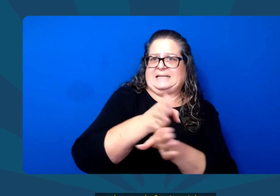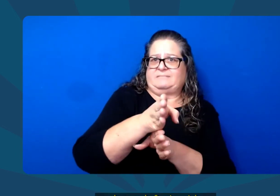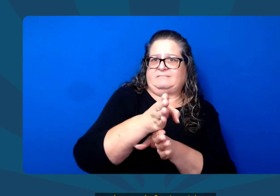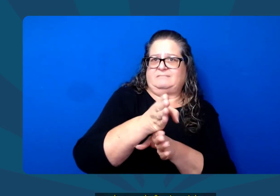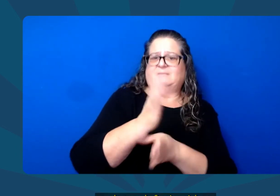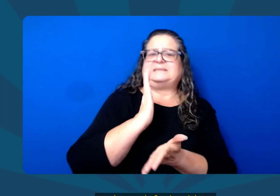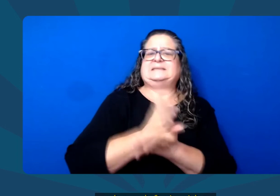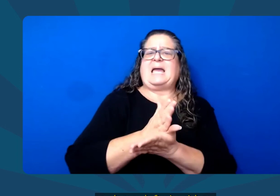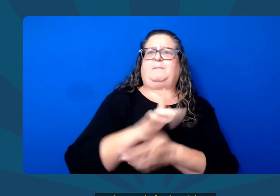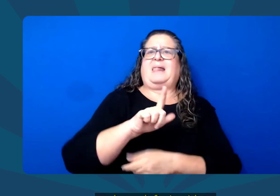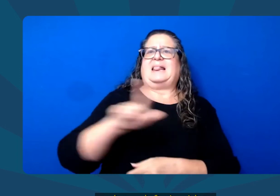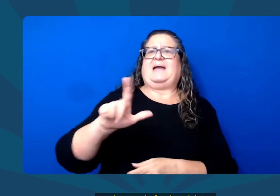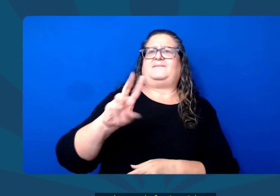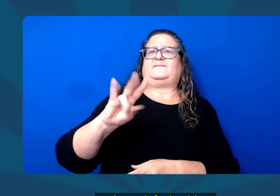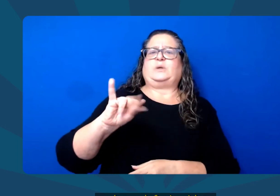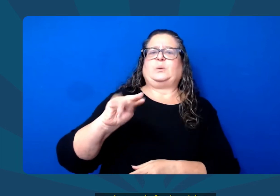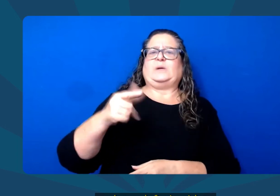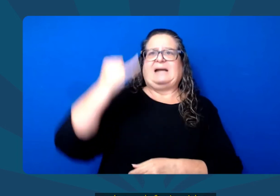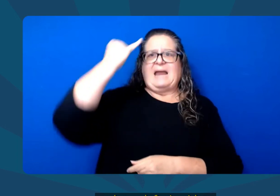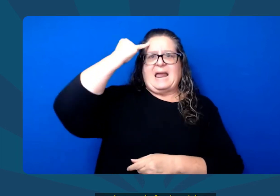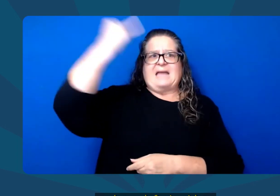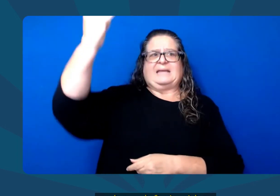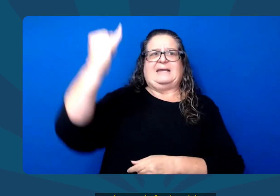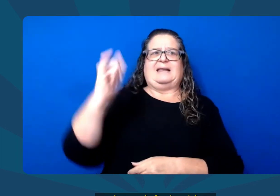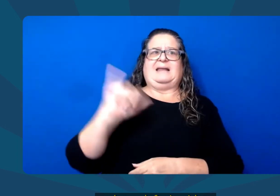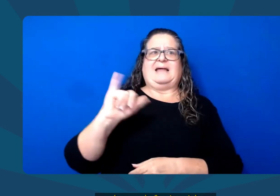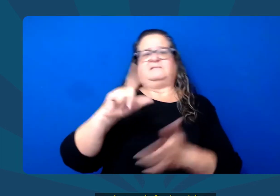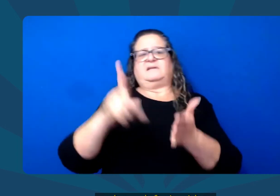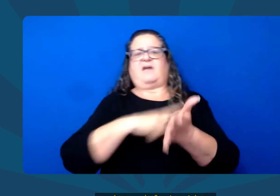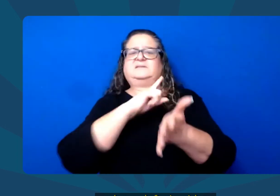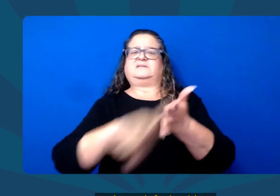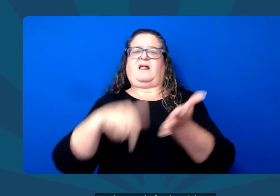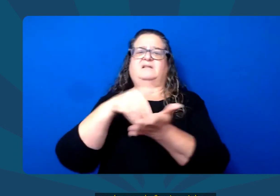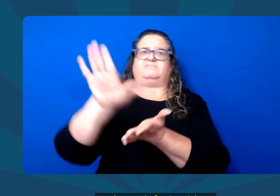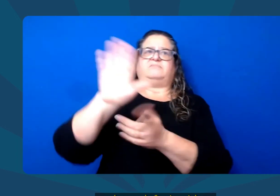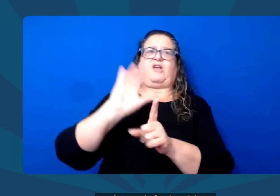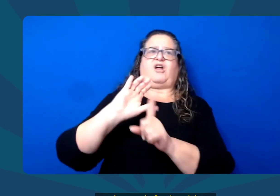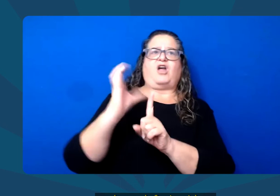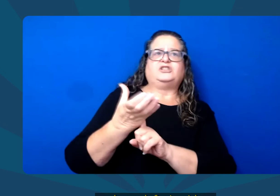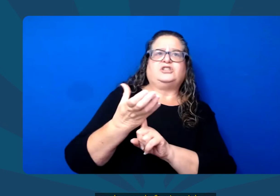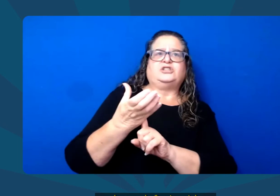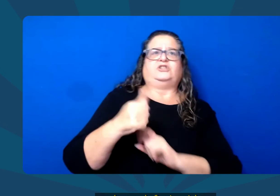and stop left-wing ideas like cancel culture